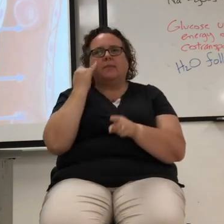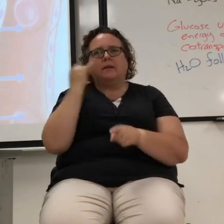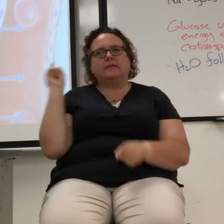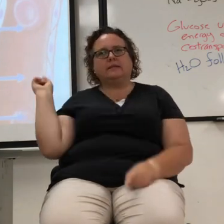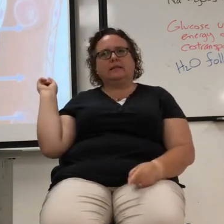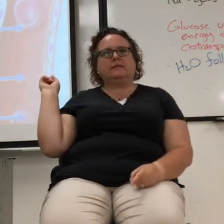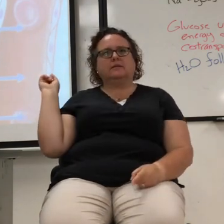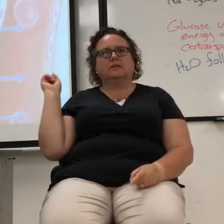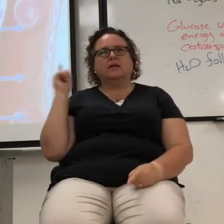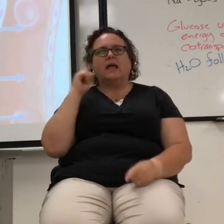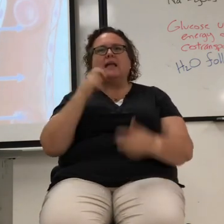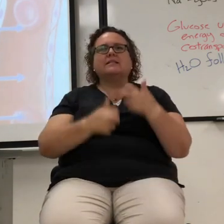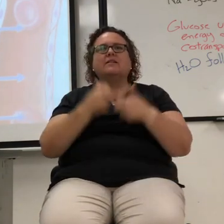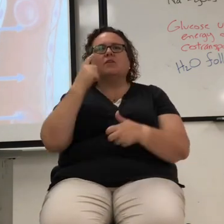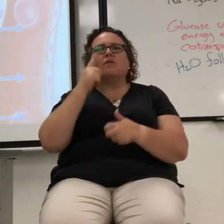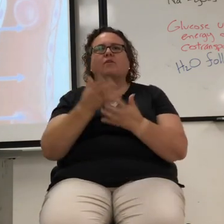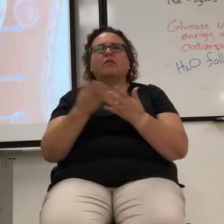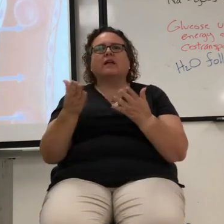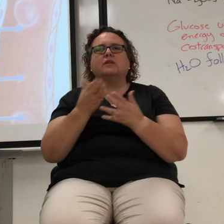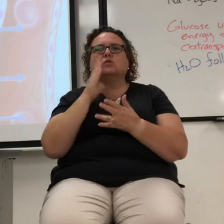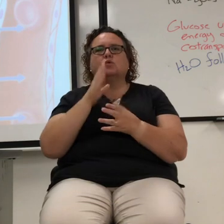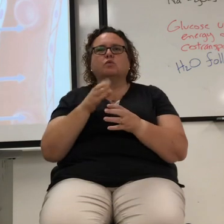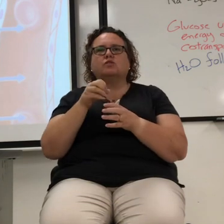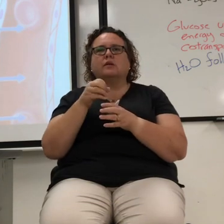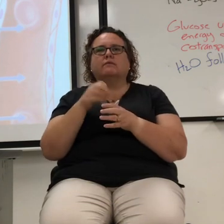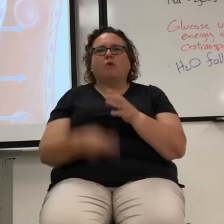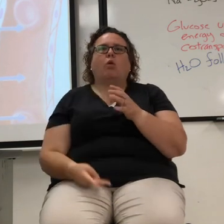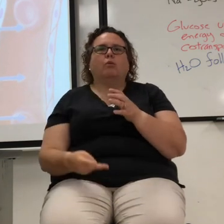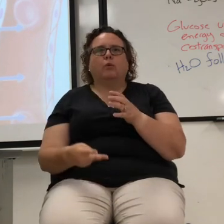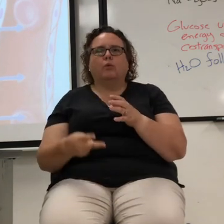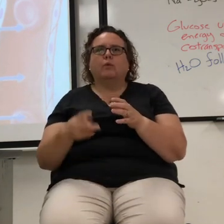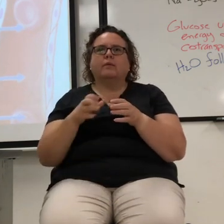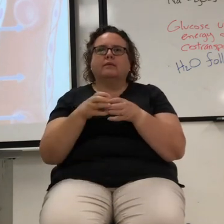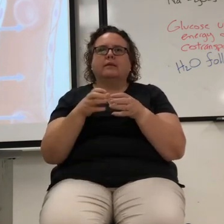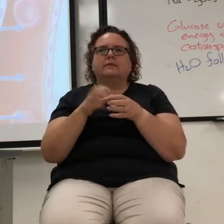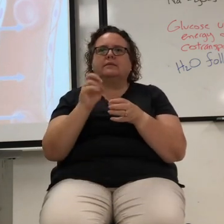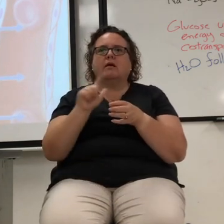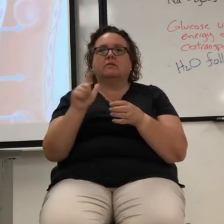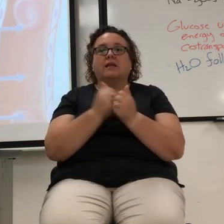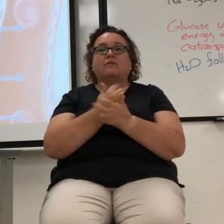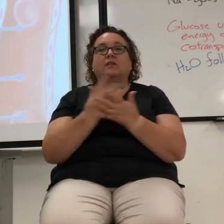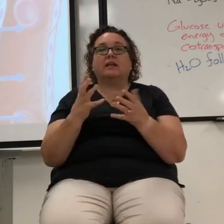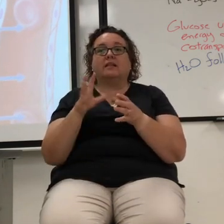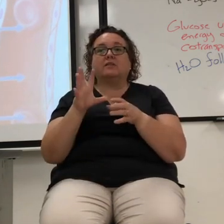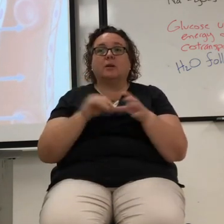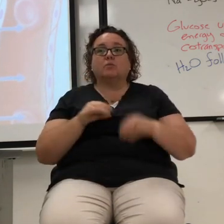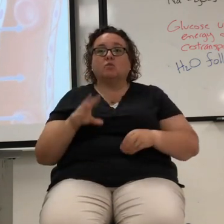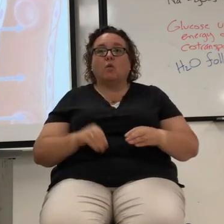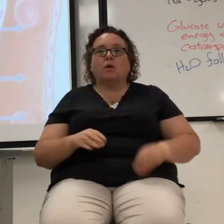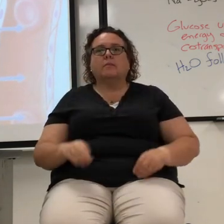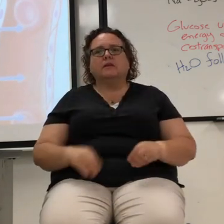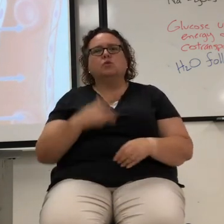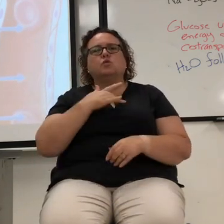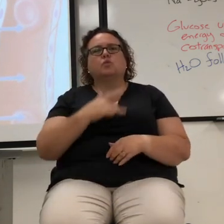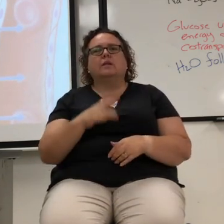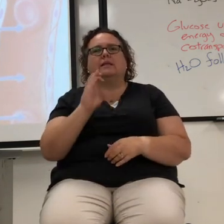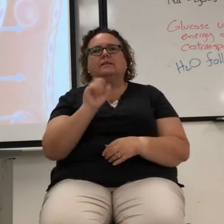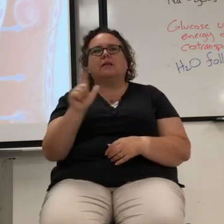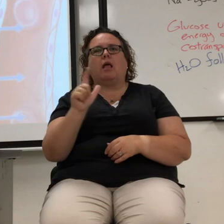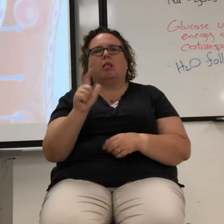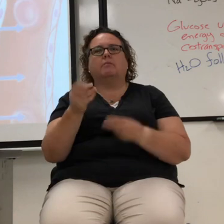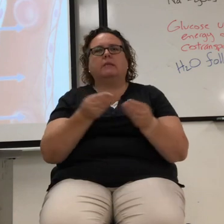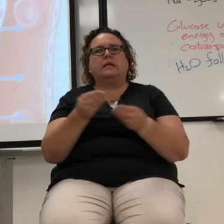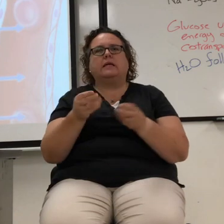It's difficult for things to slip through the cells. It's everything that is reabsorbed is usually cell mediated.